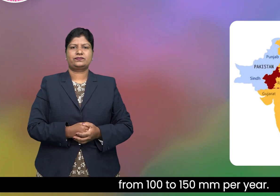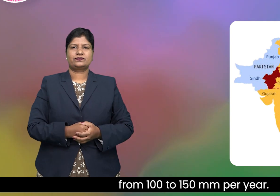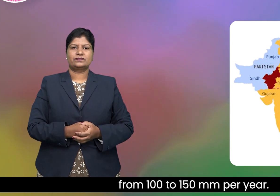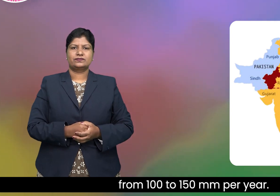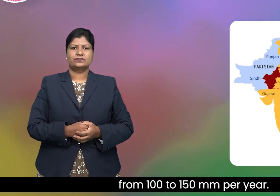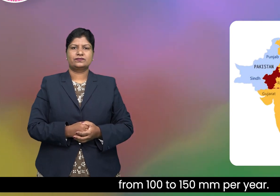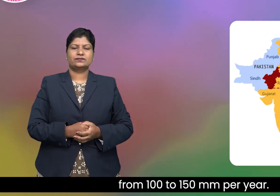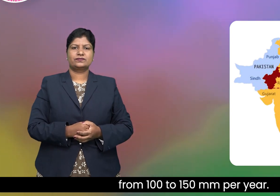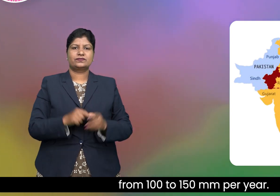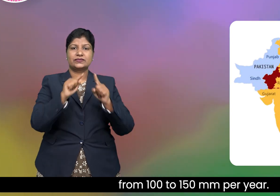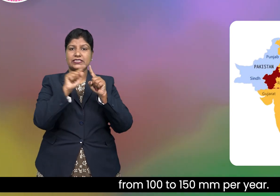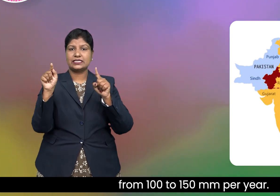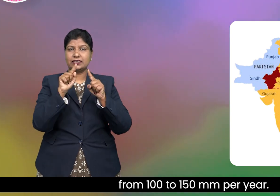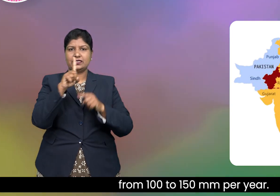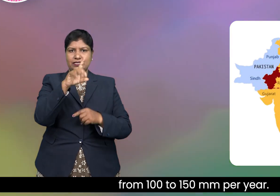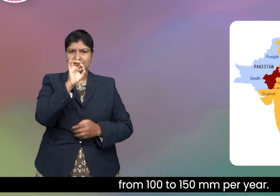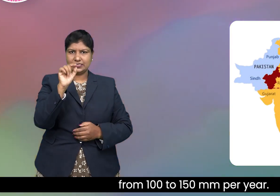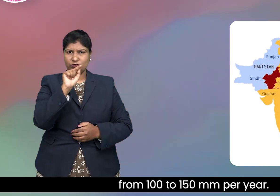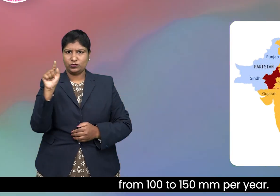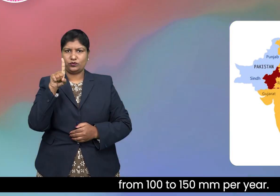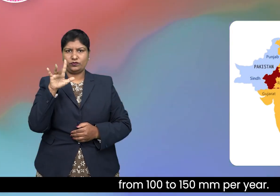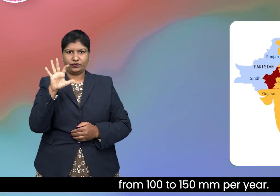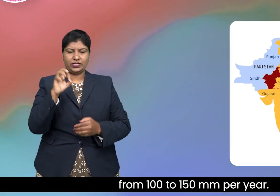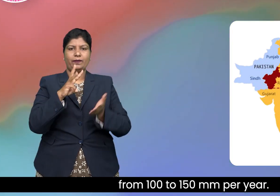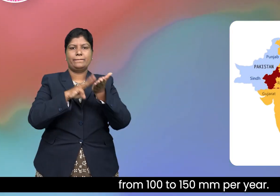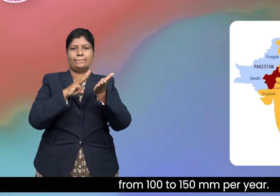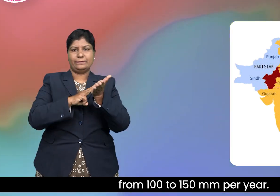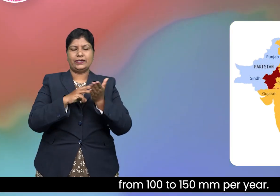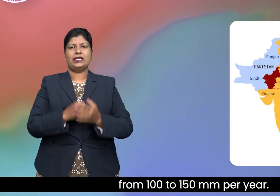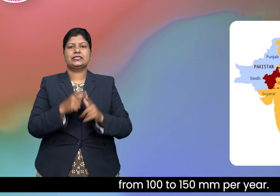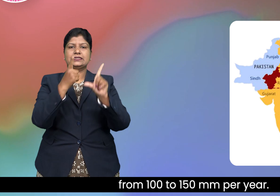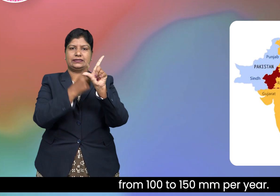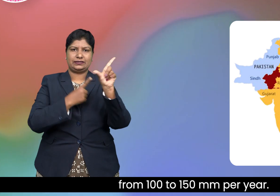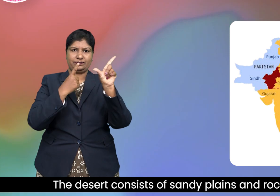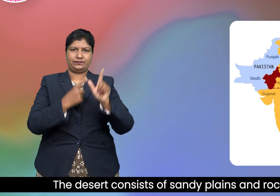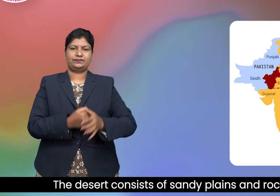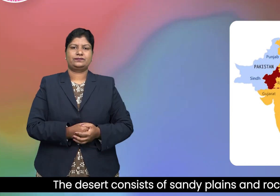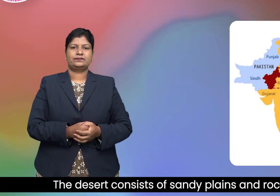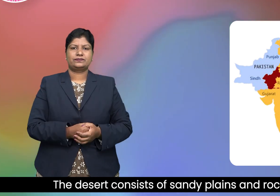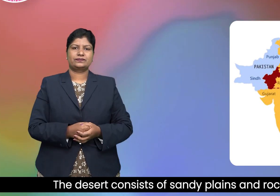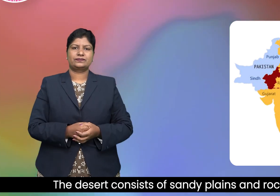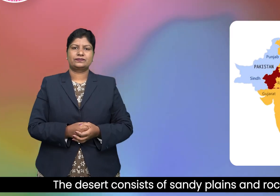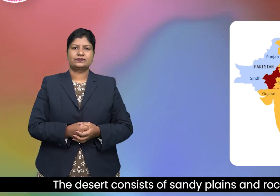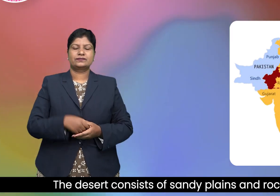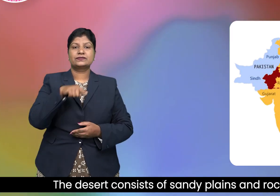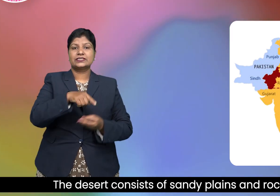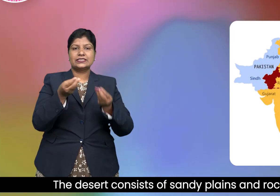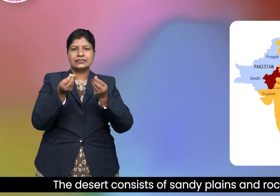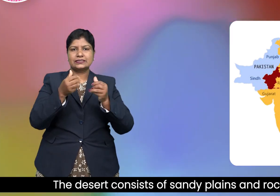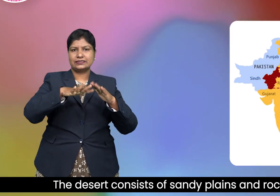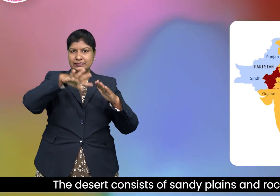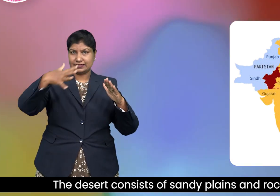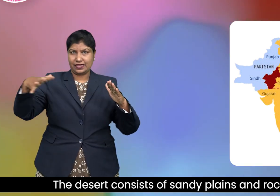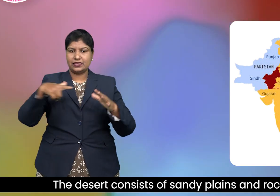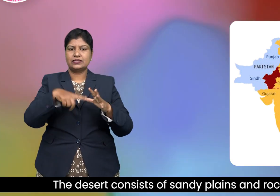ranging from 100 to 150 millimeters per year the desert consists